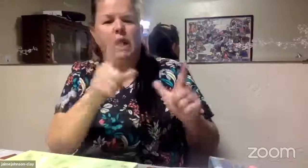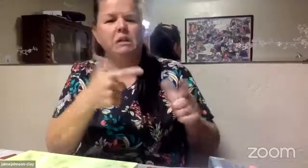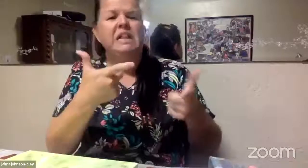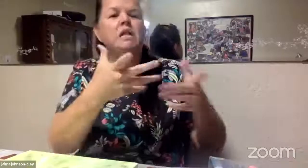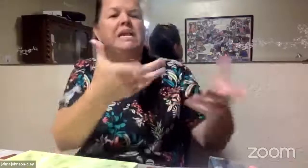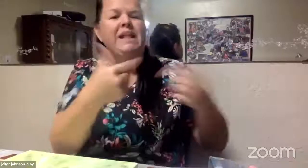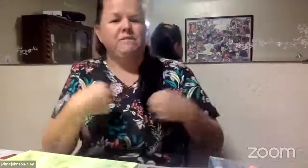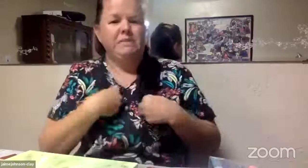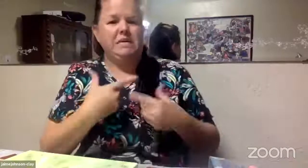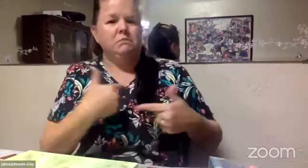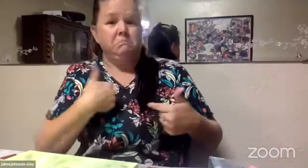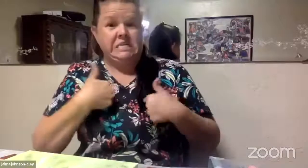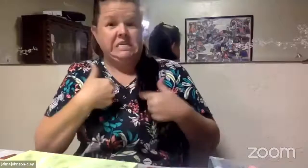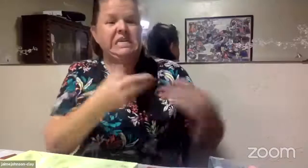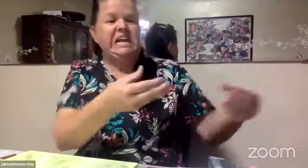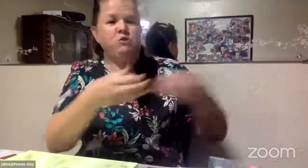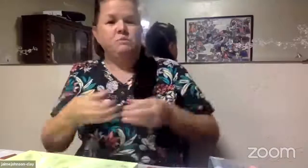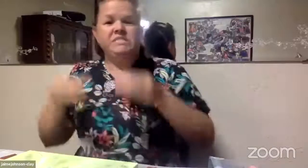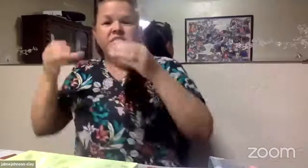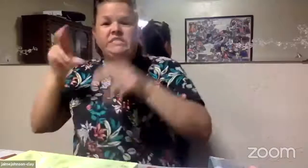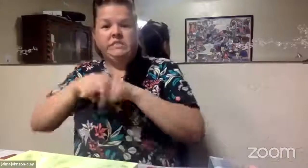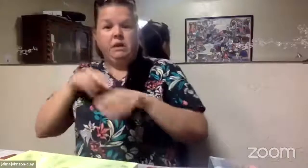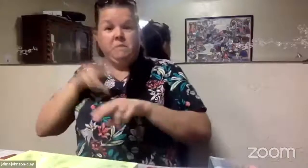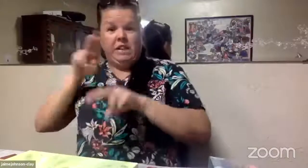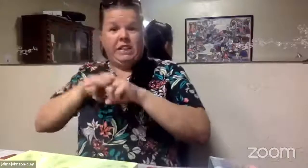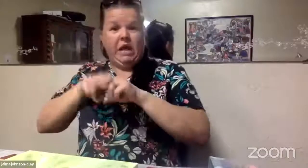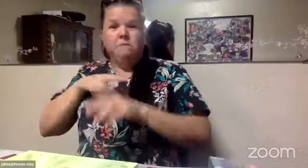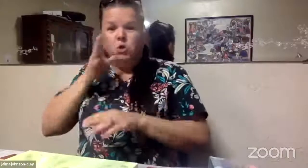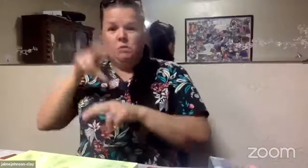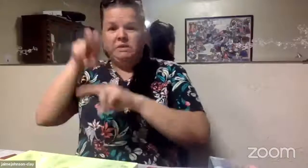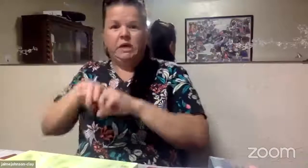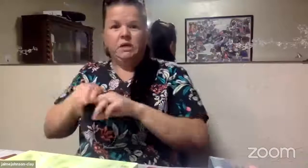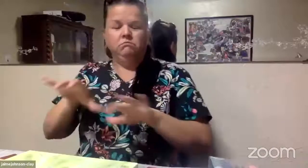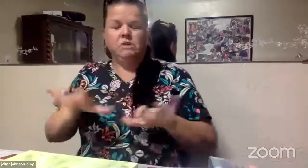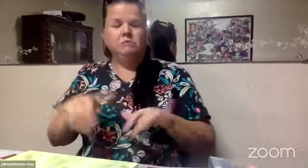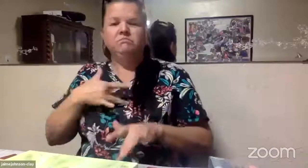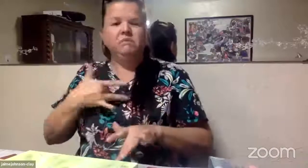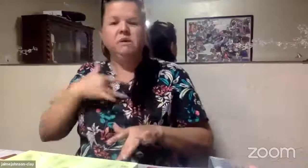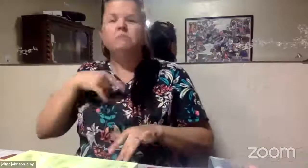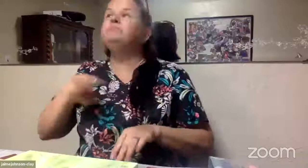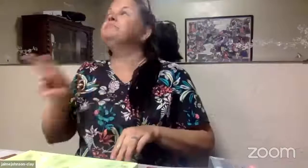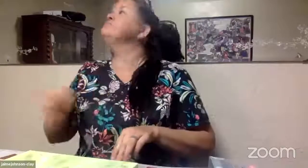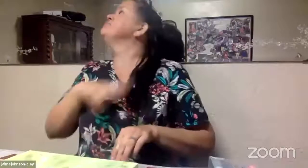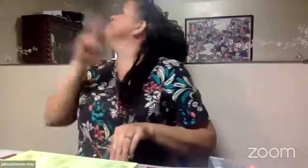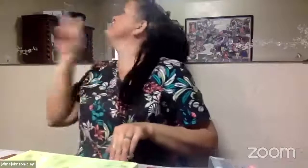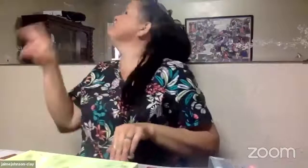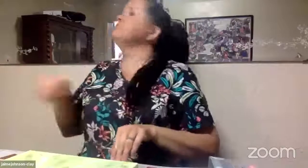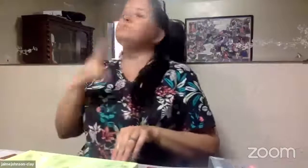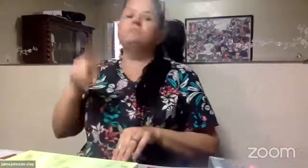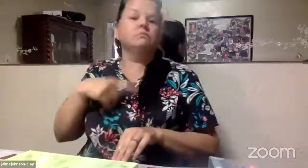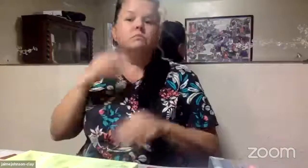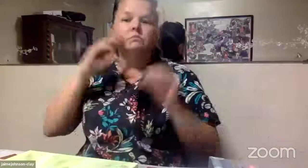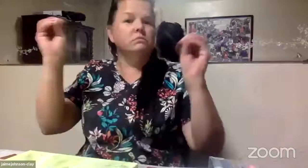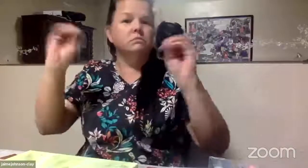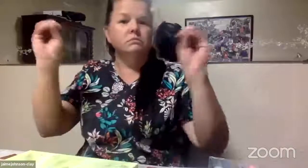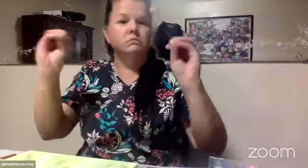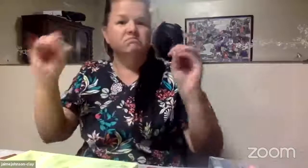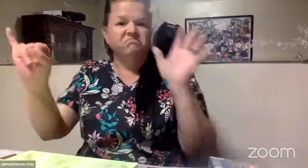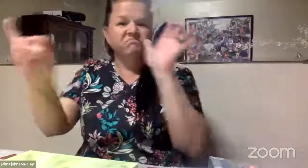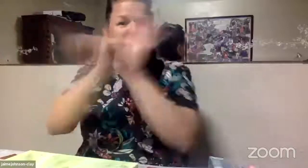Yeah, I would sleep through sounds. They would, have loud things. I would just sleep right through it. They would put me on something and that had music, and I wouldn't even pay attention